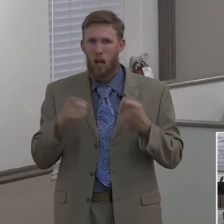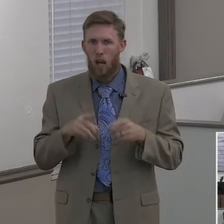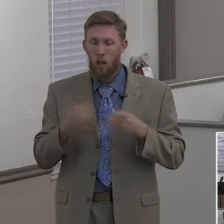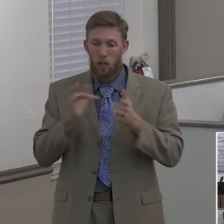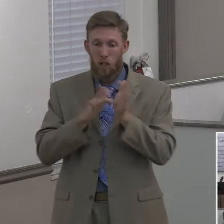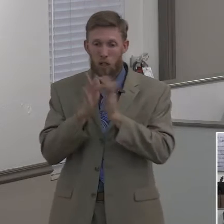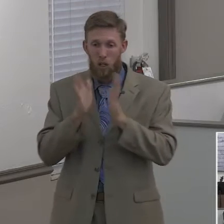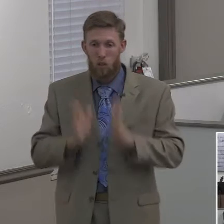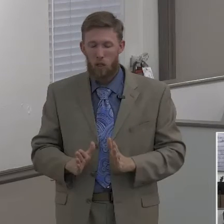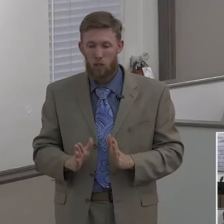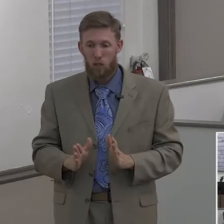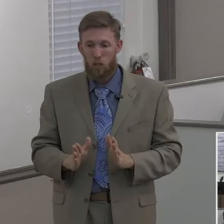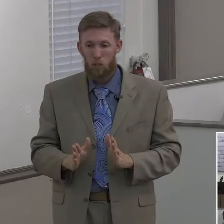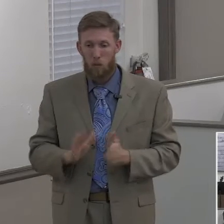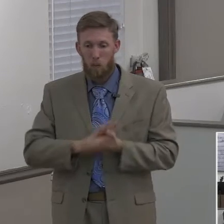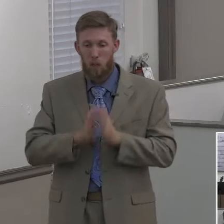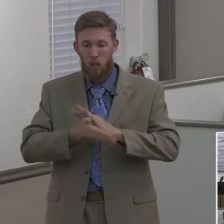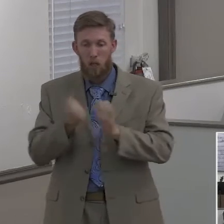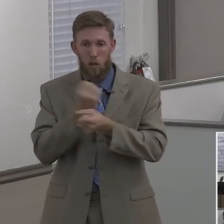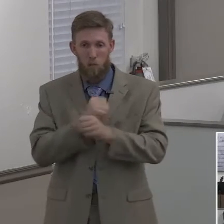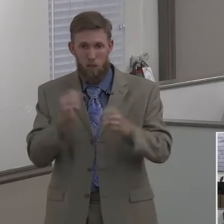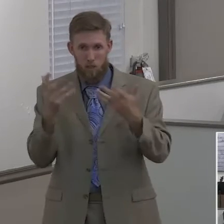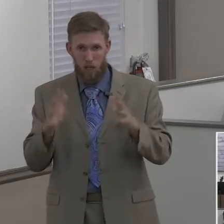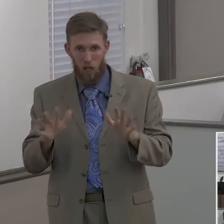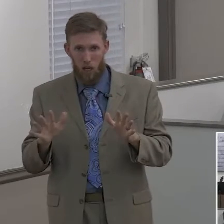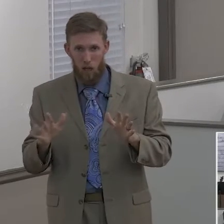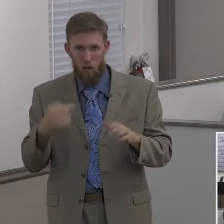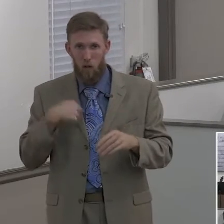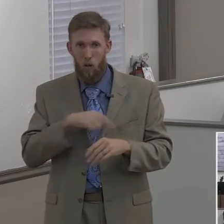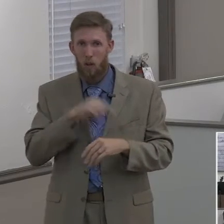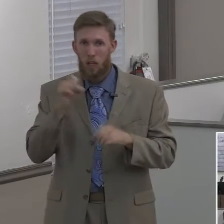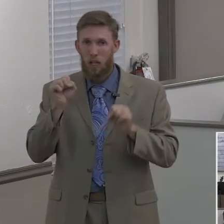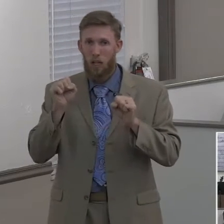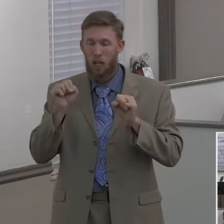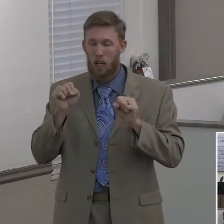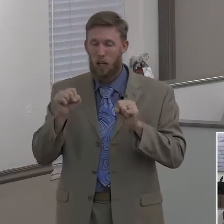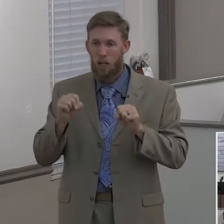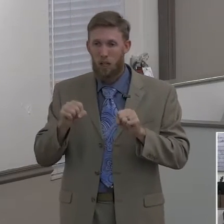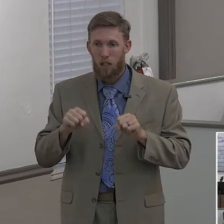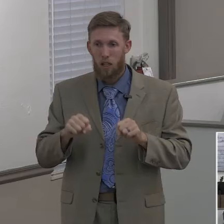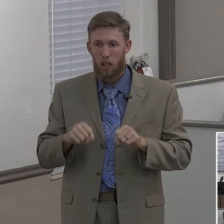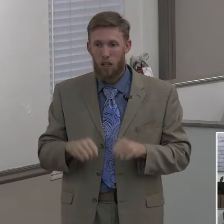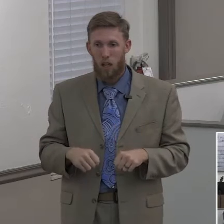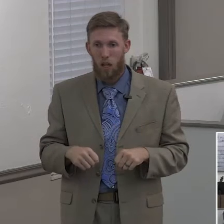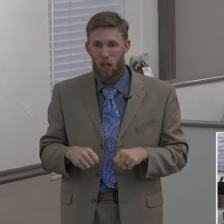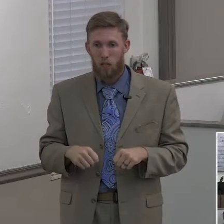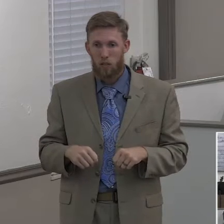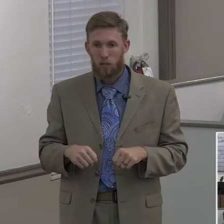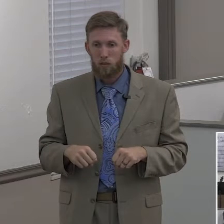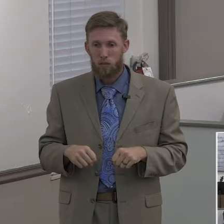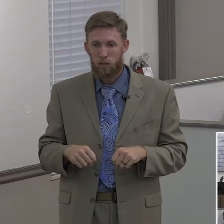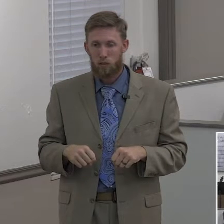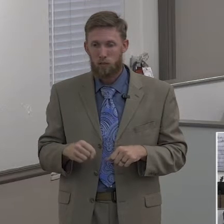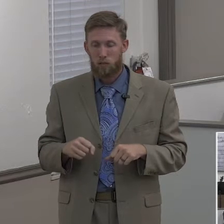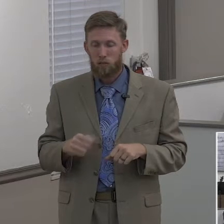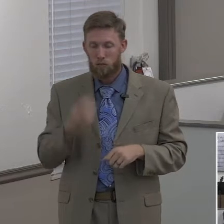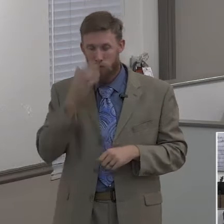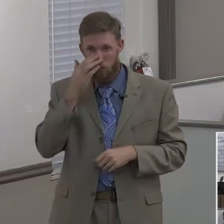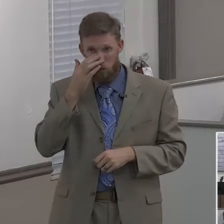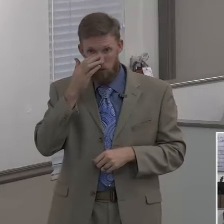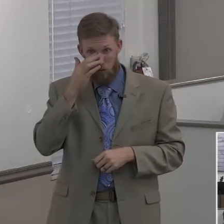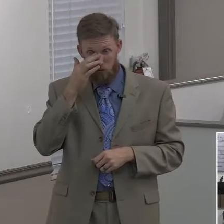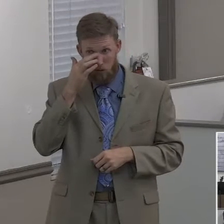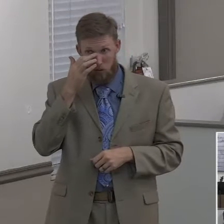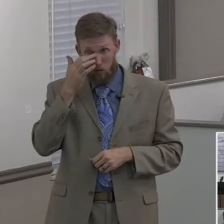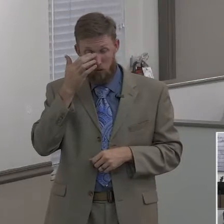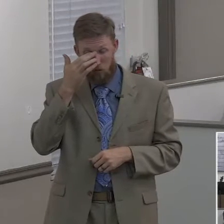when a Christian gets saved, they have all the tools of God that they need at their disposal. And the moment you get saved, the Holy Spirit comes